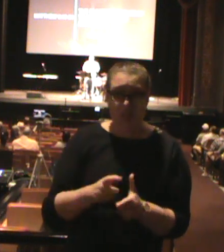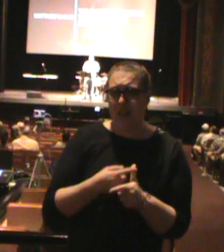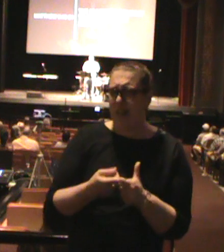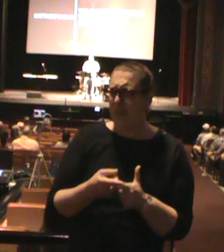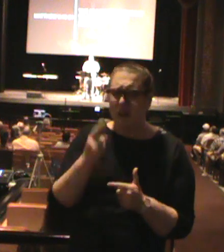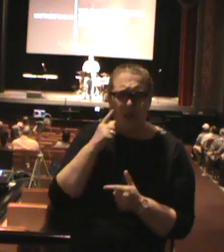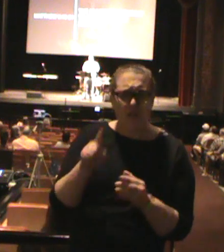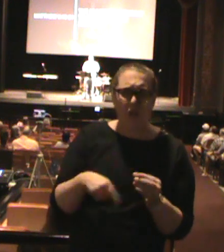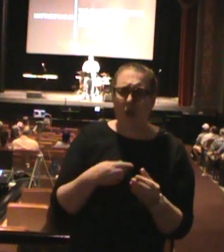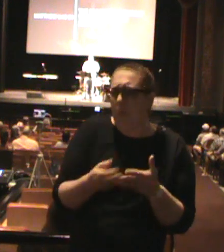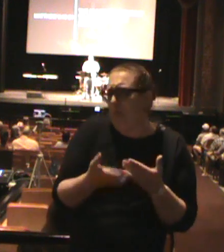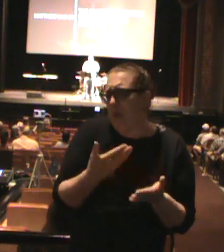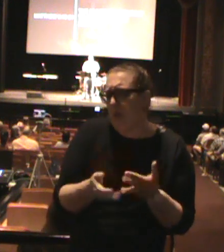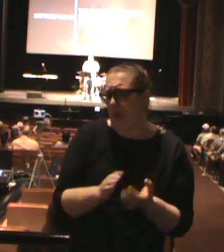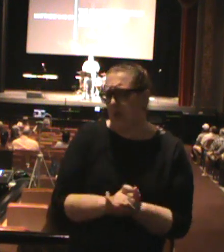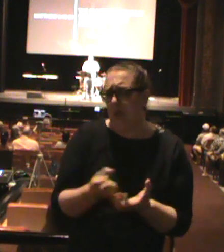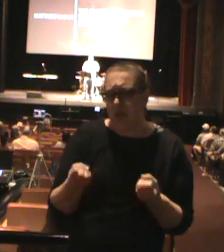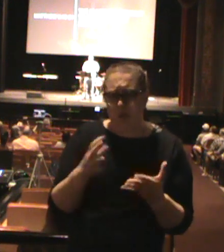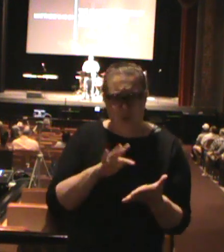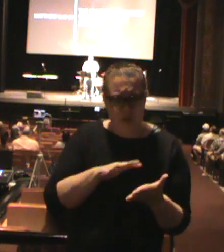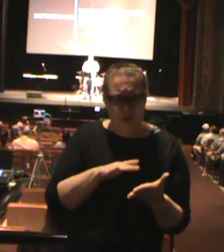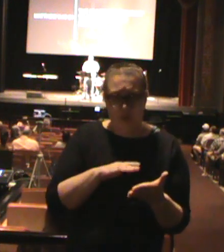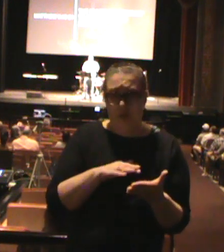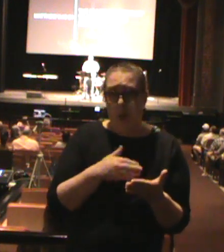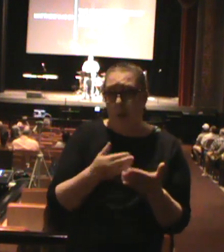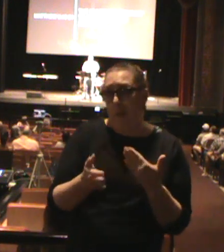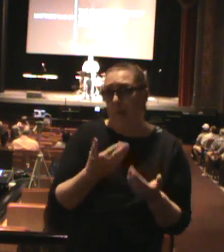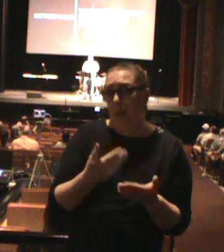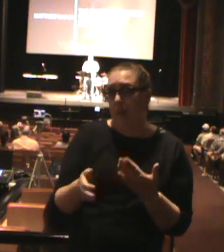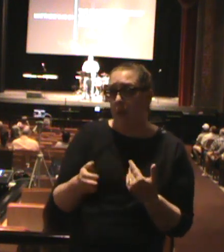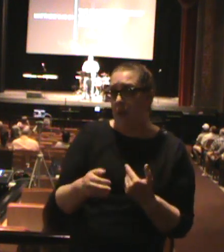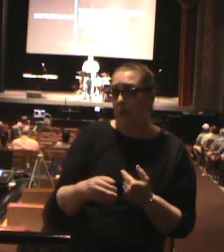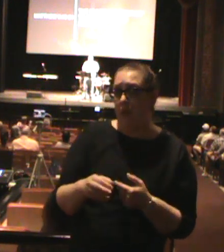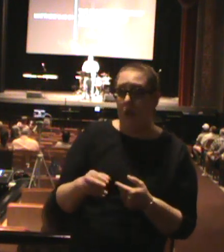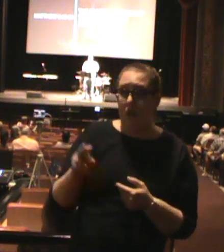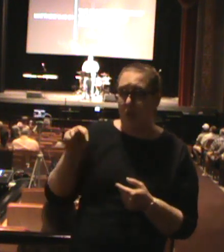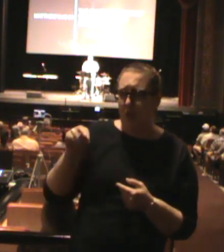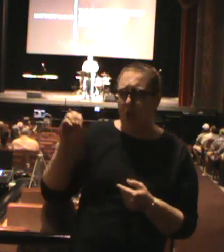as I study this, it could be the nuns. You heard of the nuns?